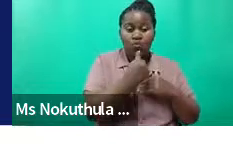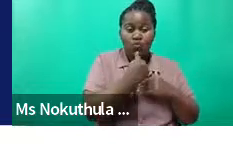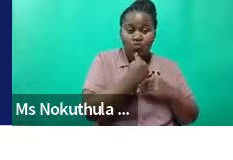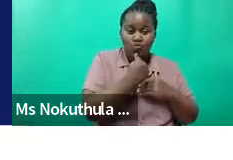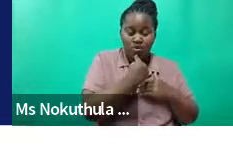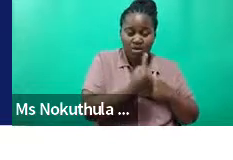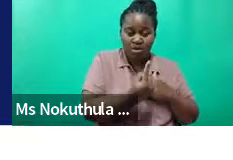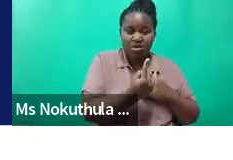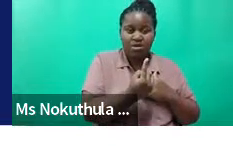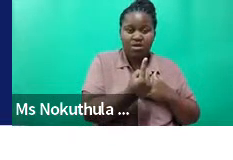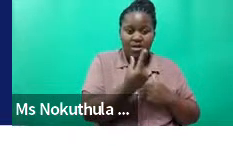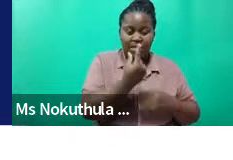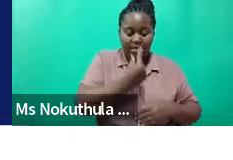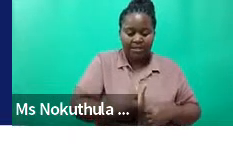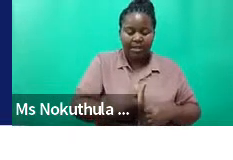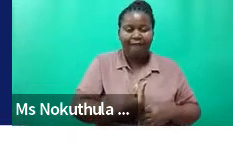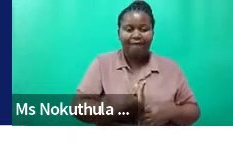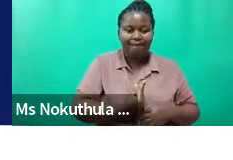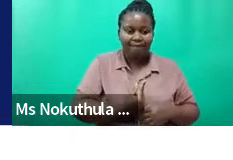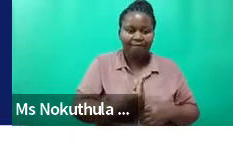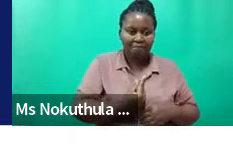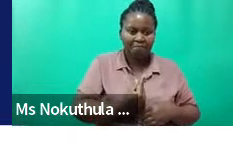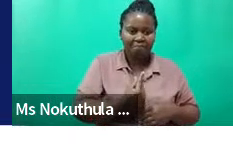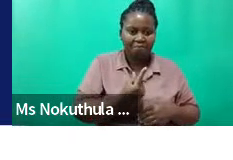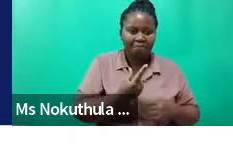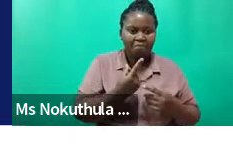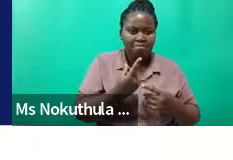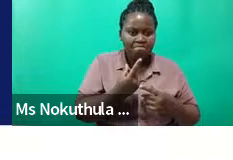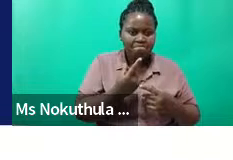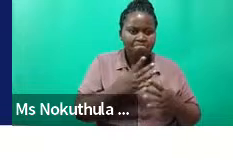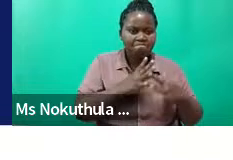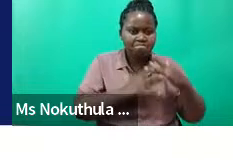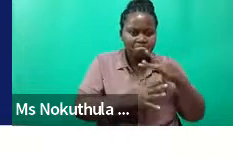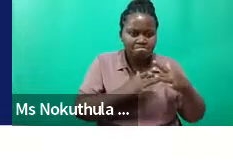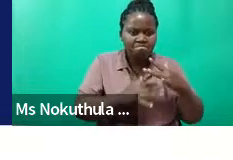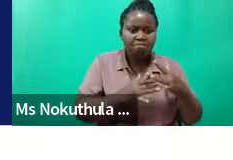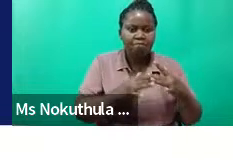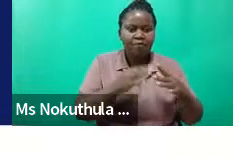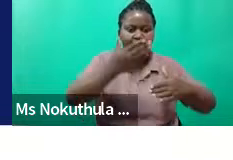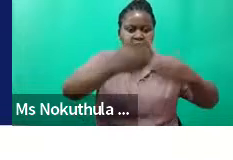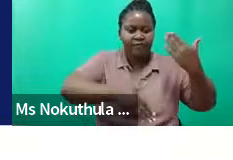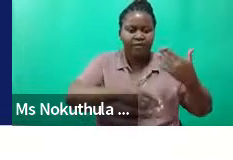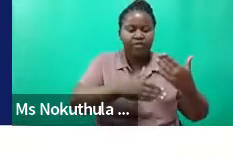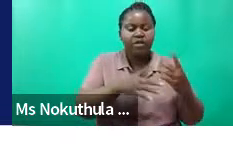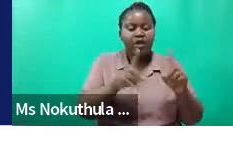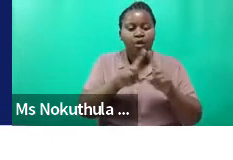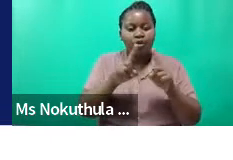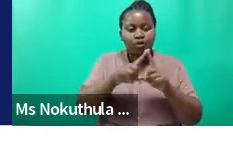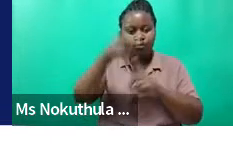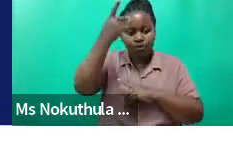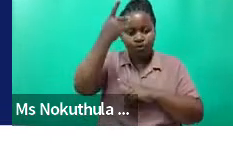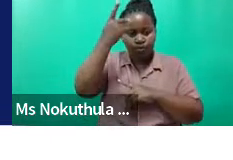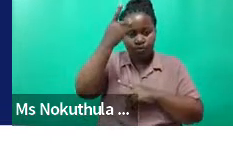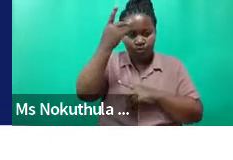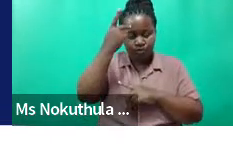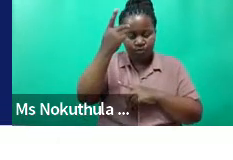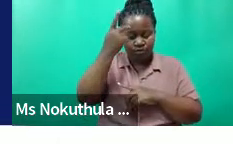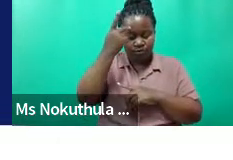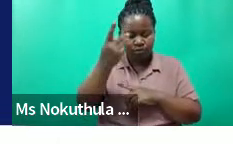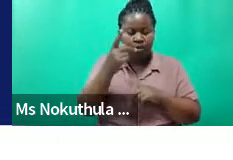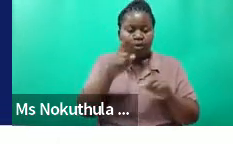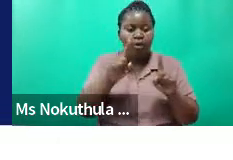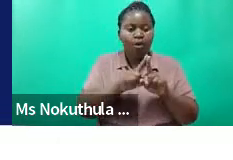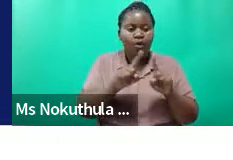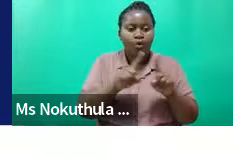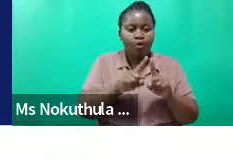her self-determination to complete her studies, and the knowledge of her own disability and the knowledge of